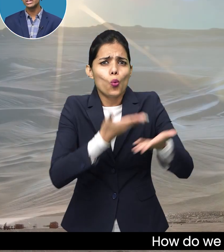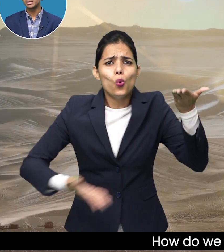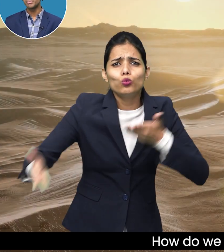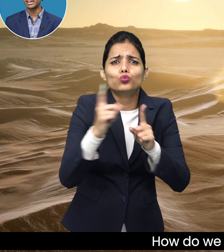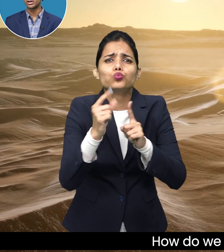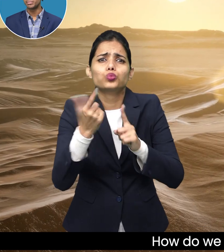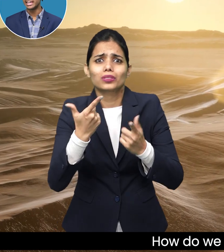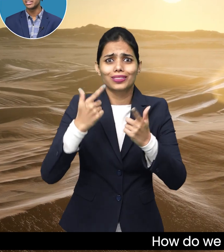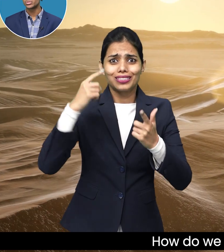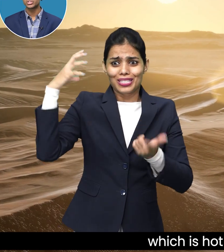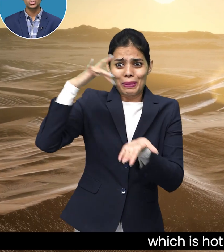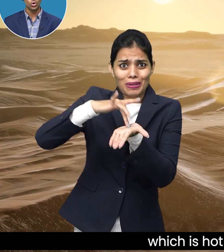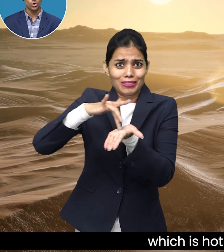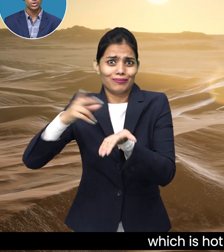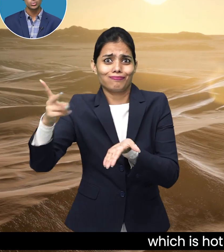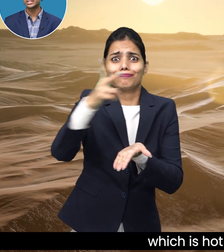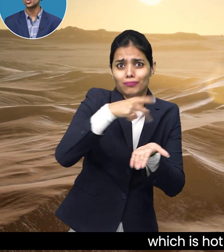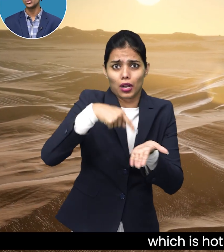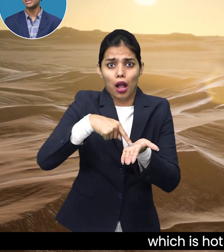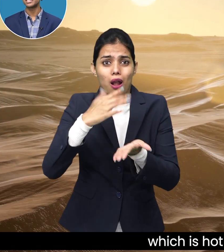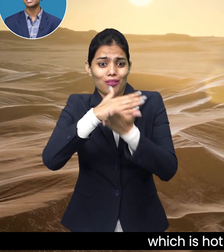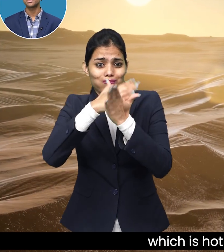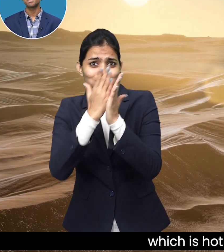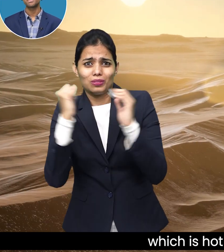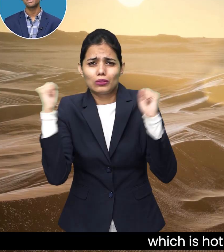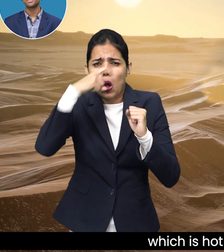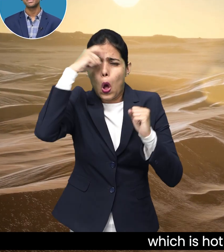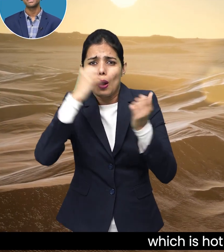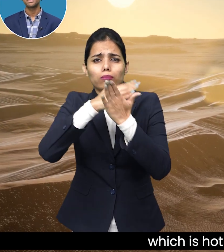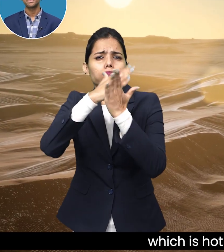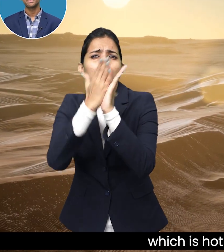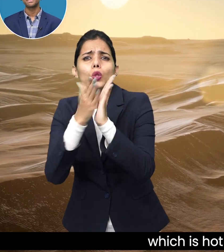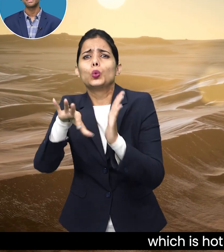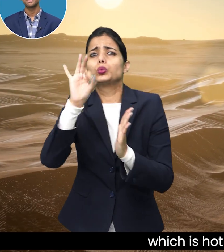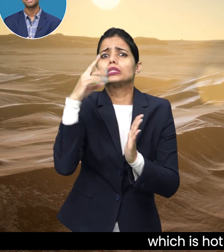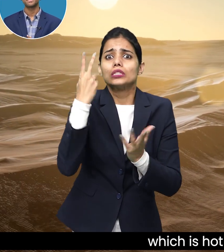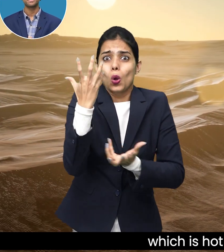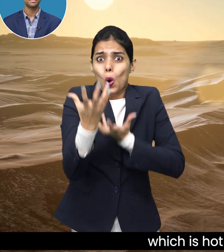How do we compare a place which is hot with a cool place?